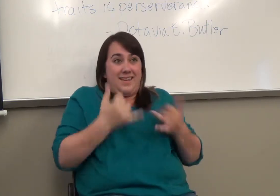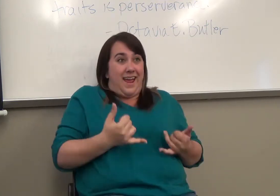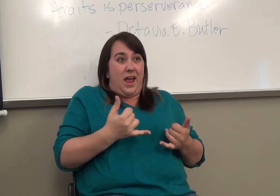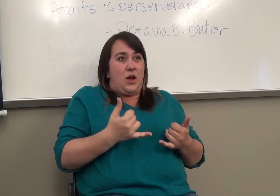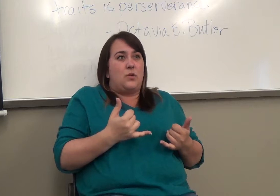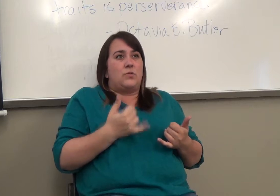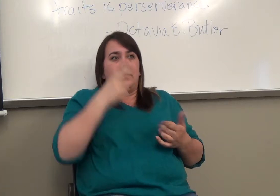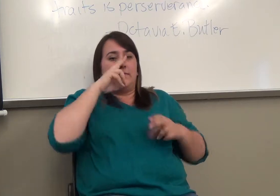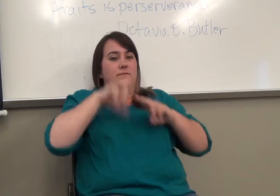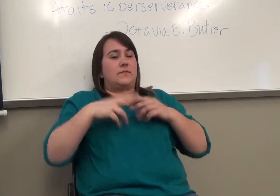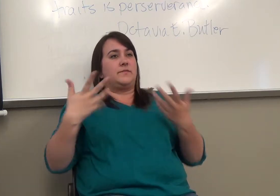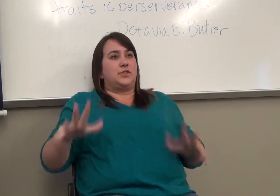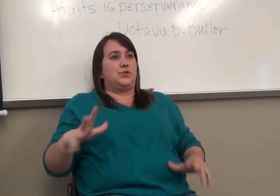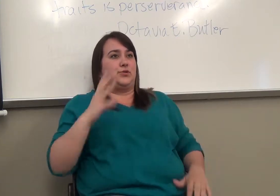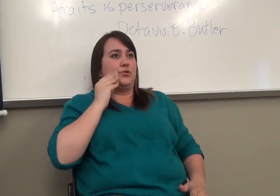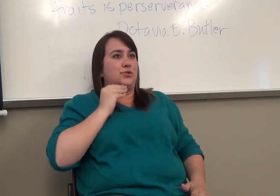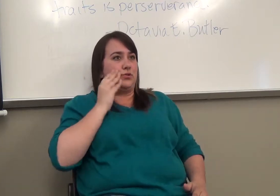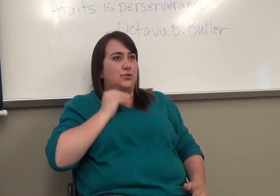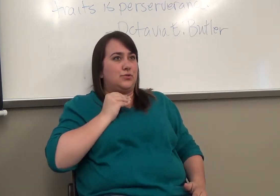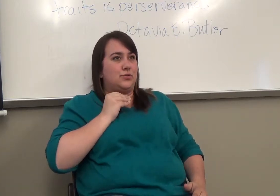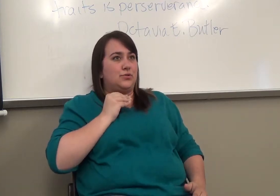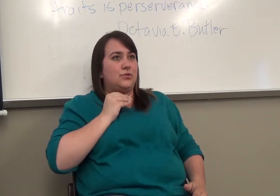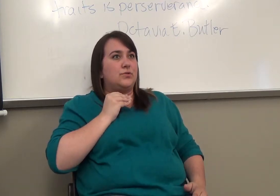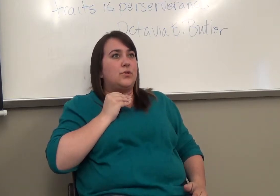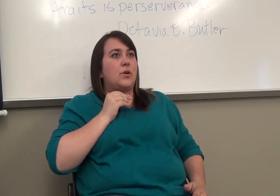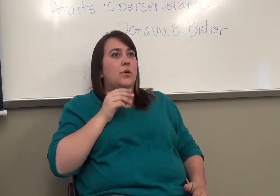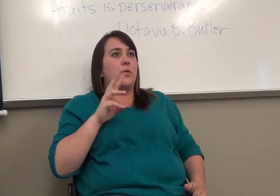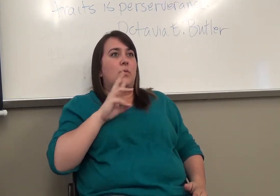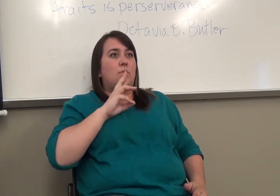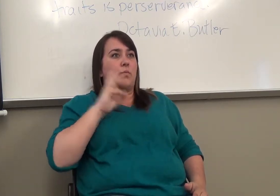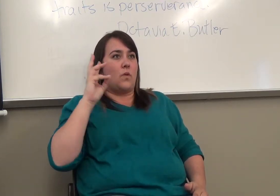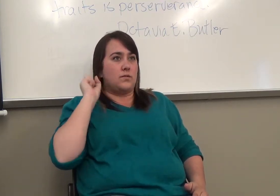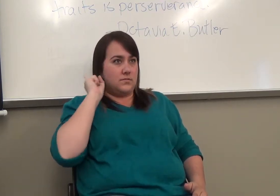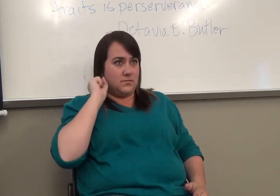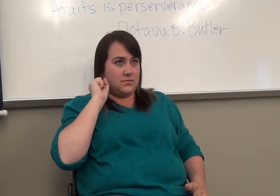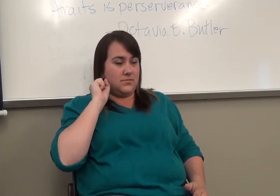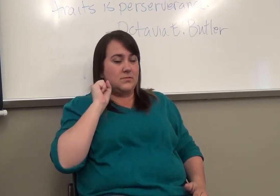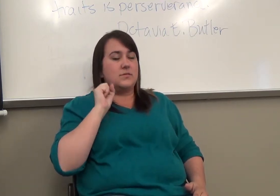past. Okay, so again, the main point here is that